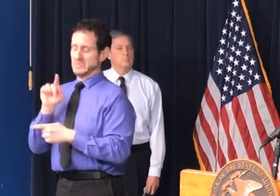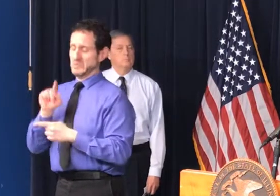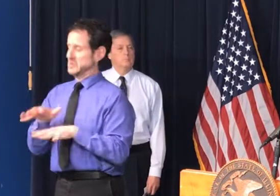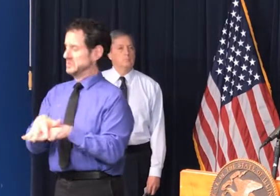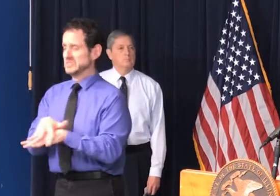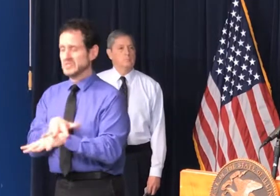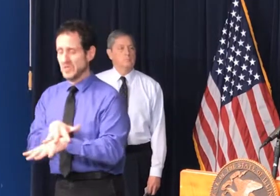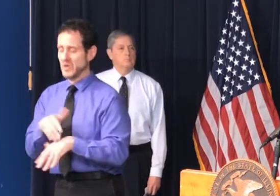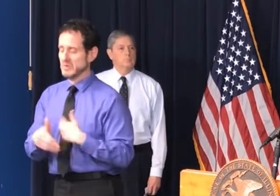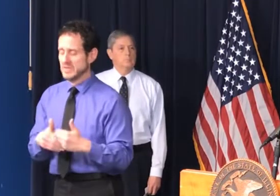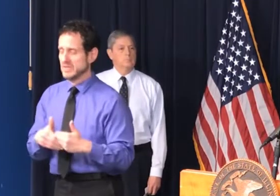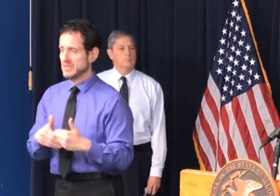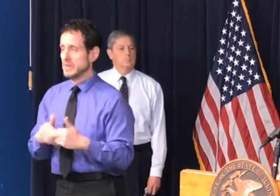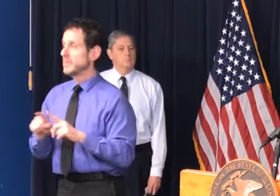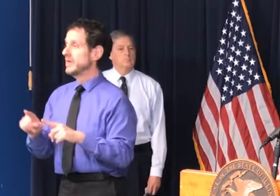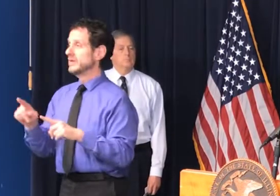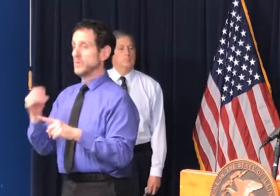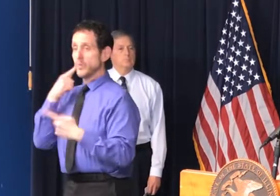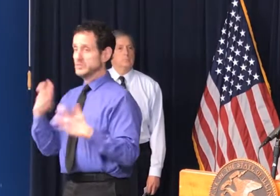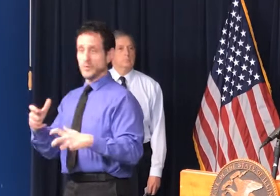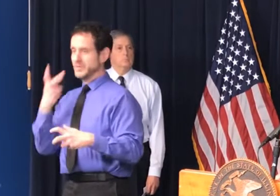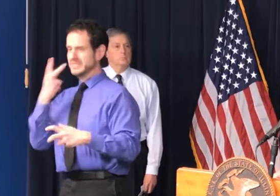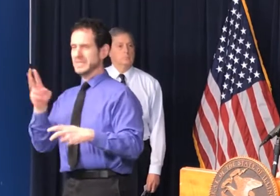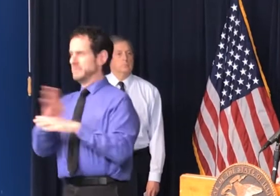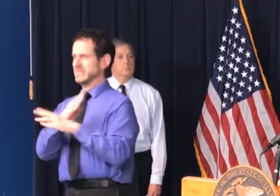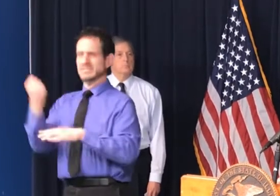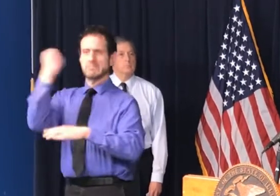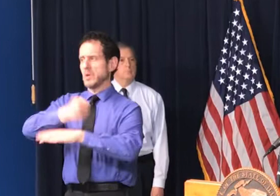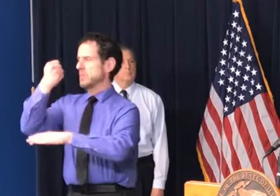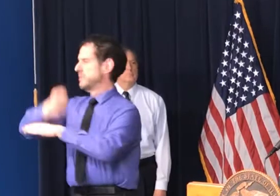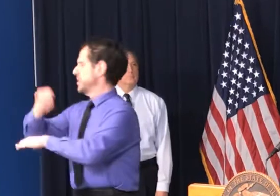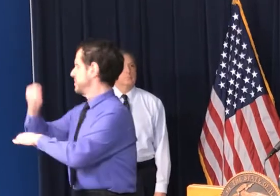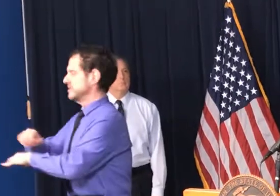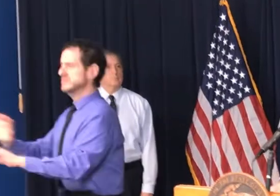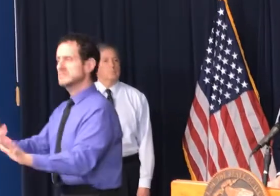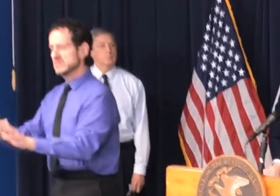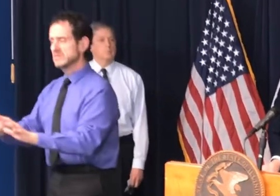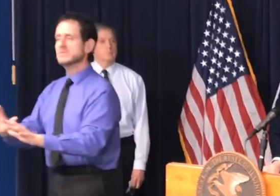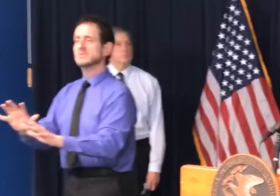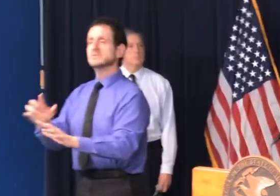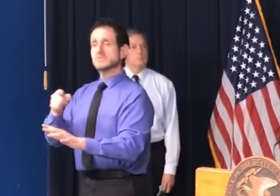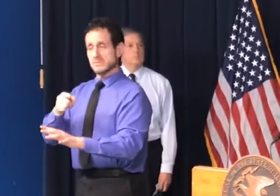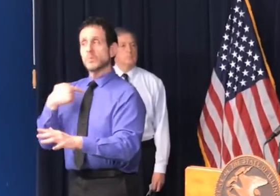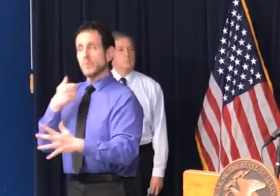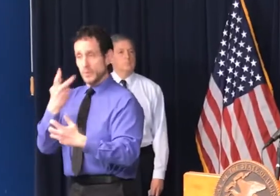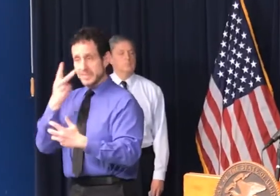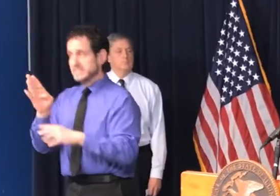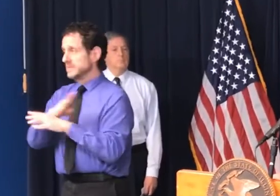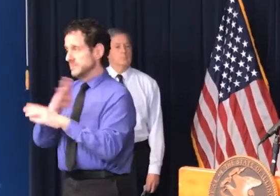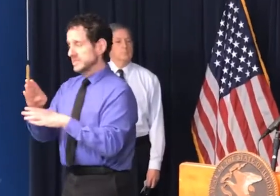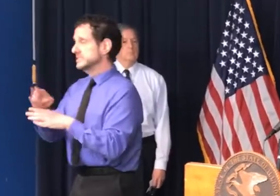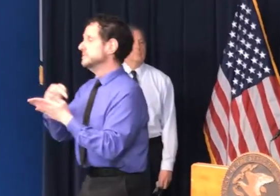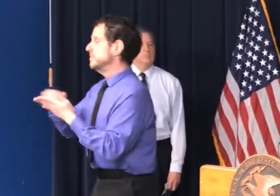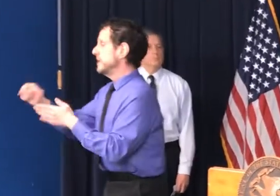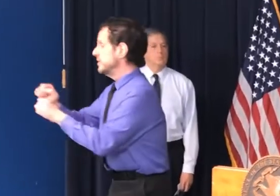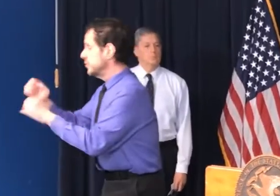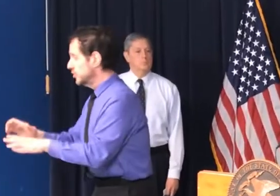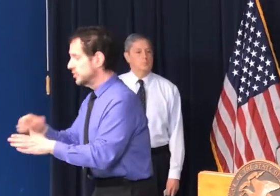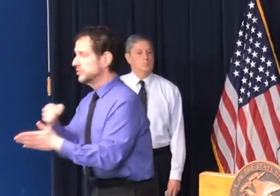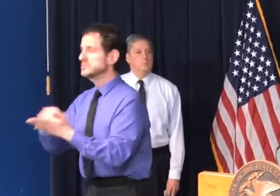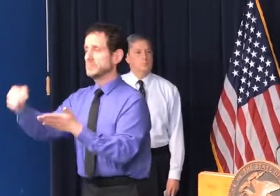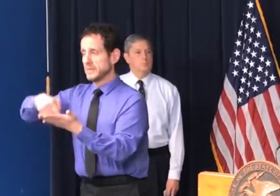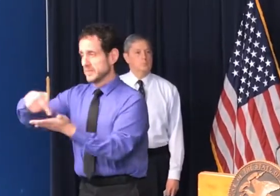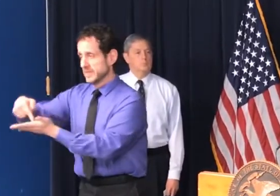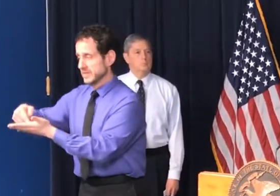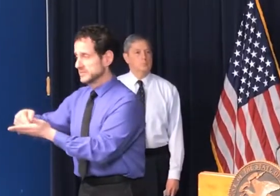want businesses to close forever. We want them to be able to make payroll and pay their own bills. It is easier